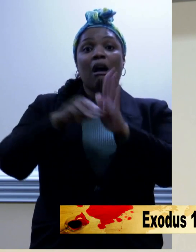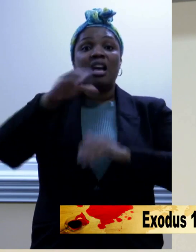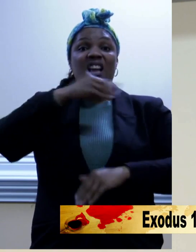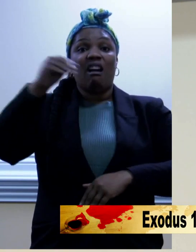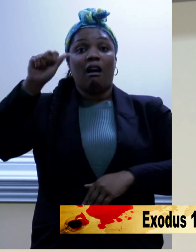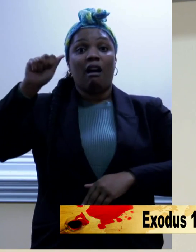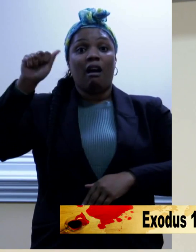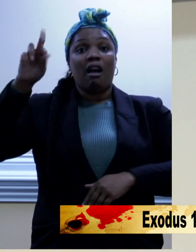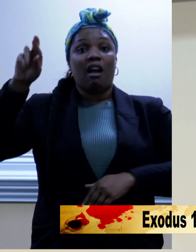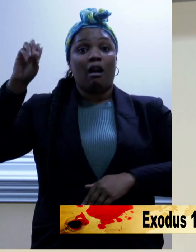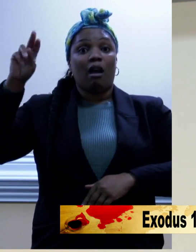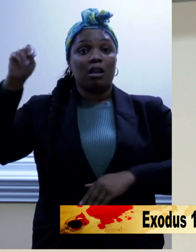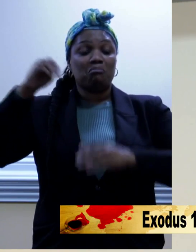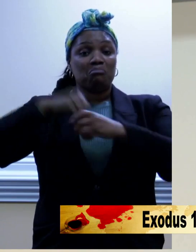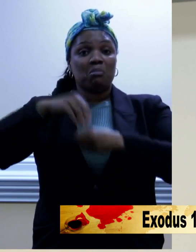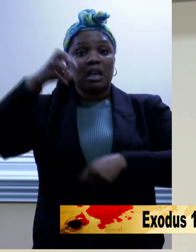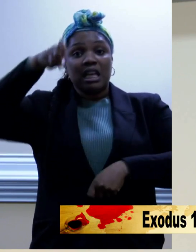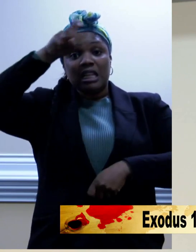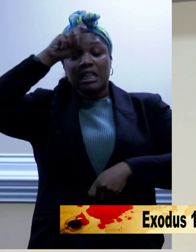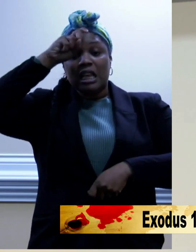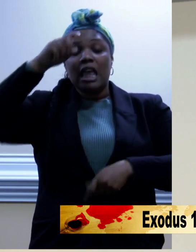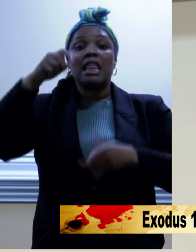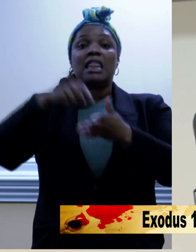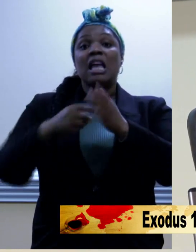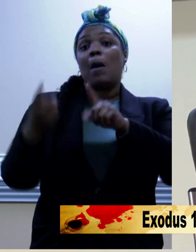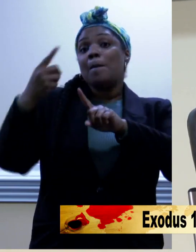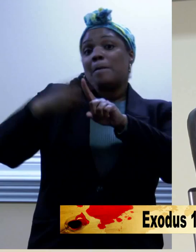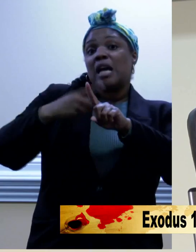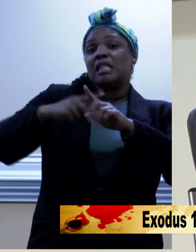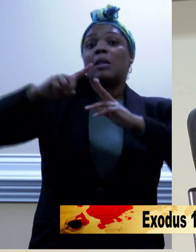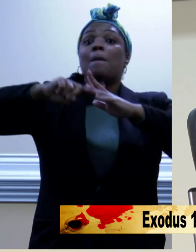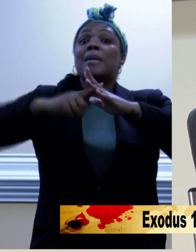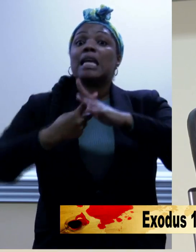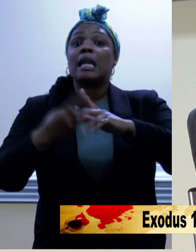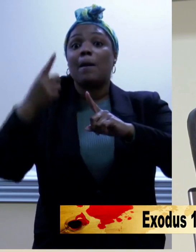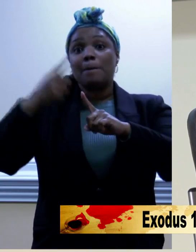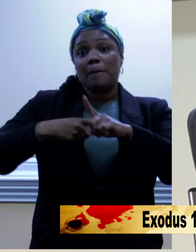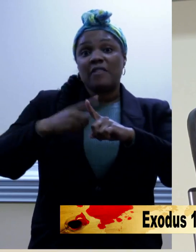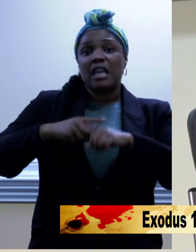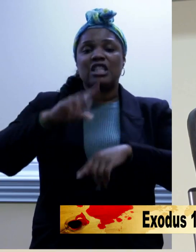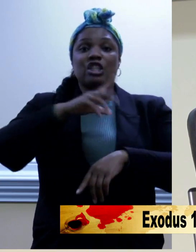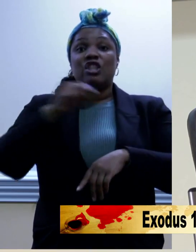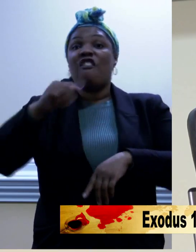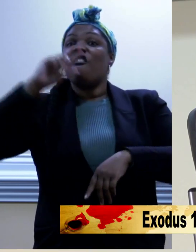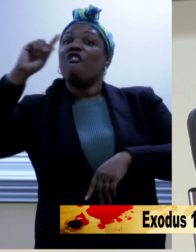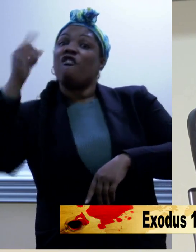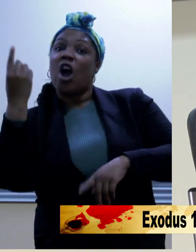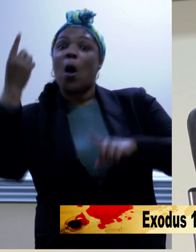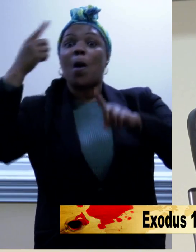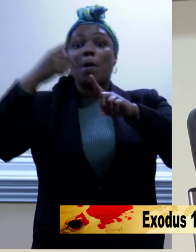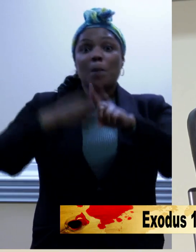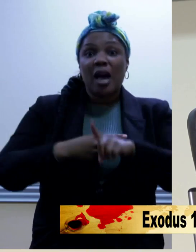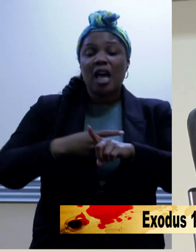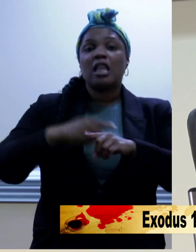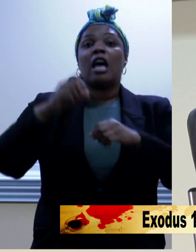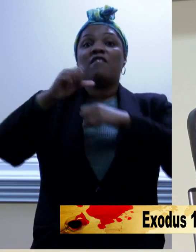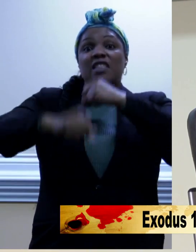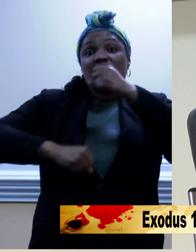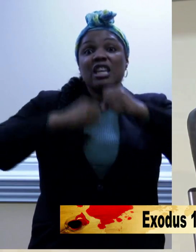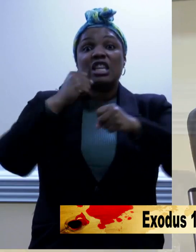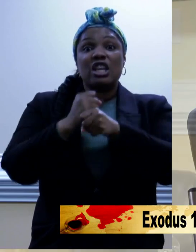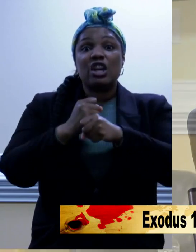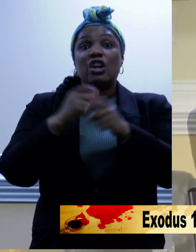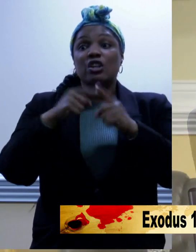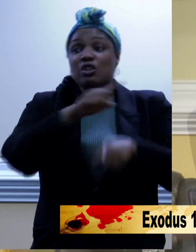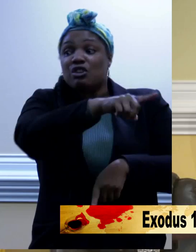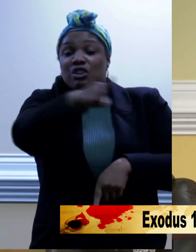Egypt, saying, This month shall be unto you the beginning of month. Go ahead. It shall be the first month of the year to you. That is the month